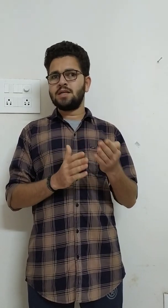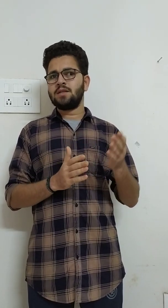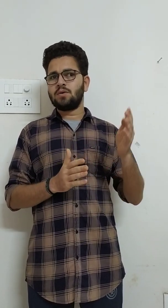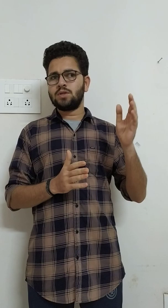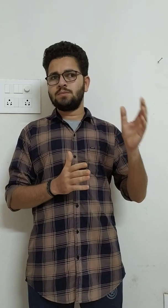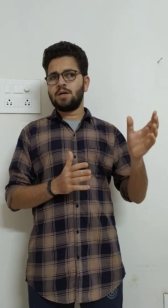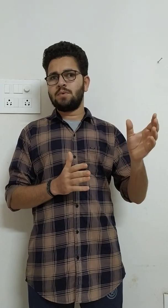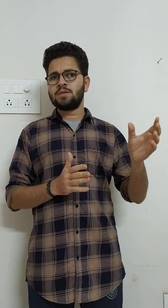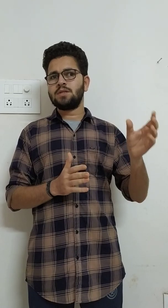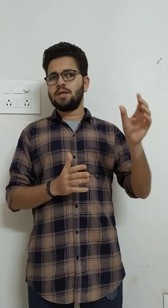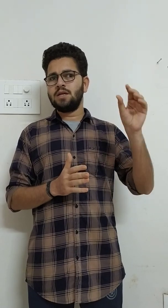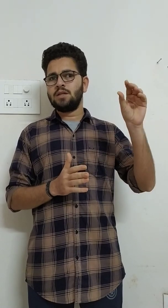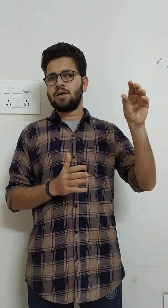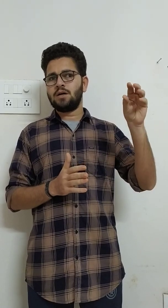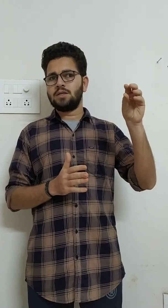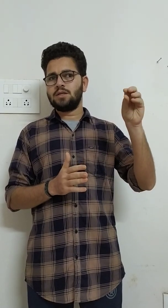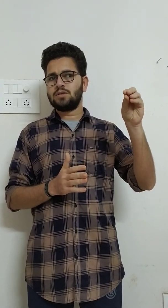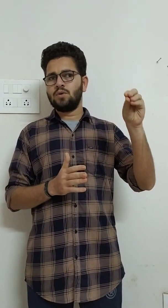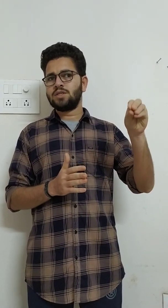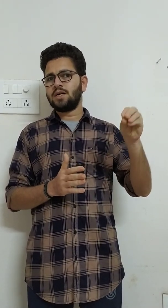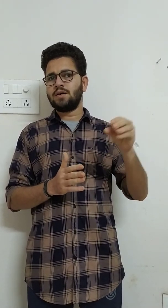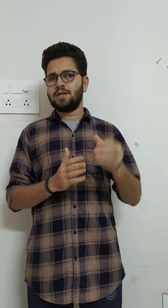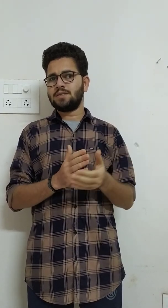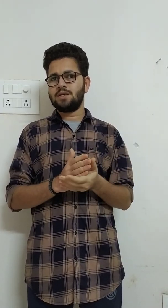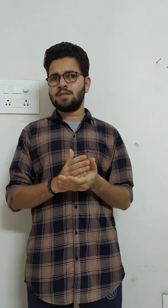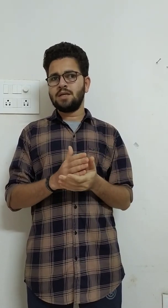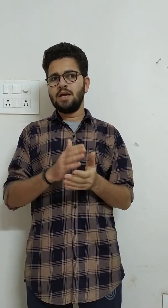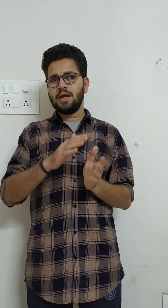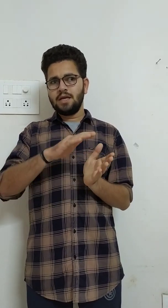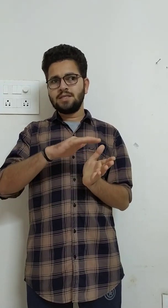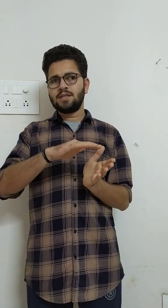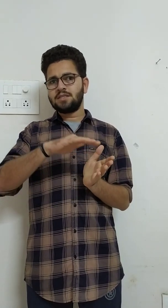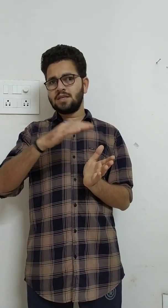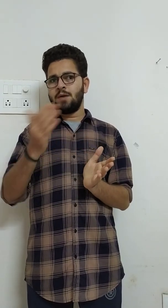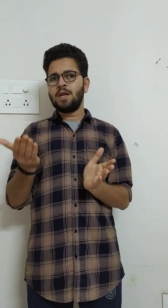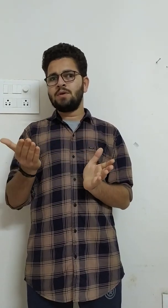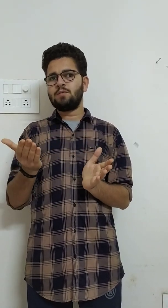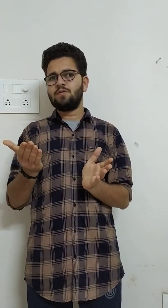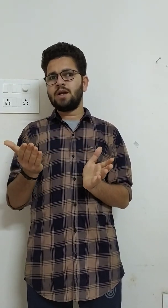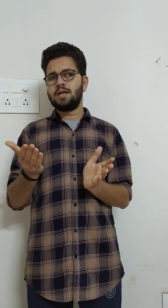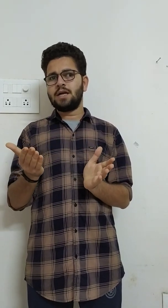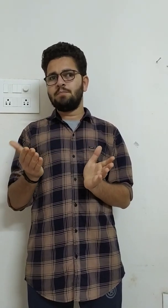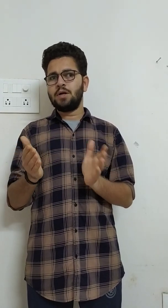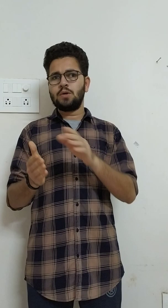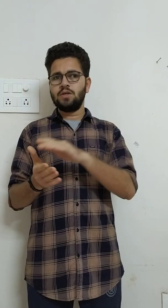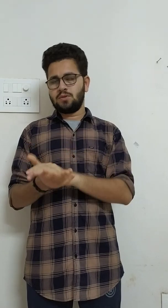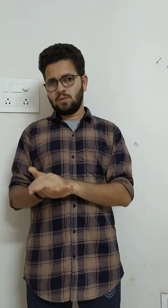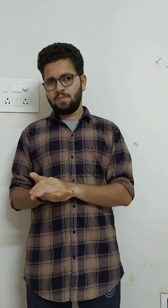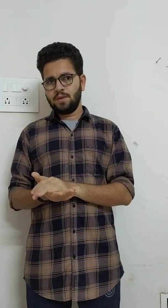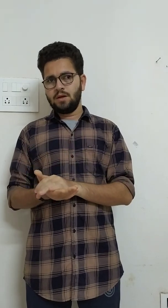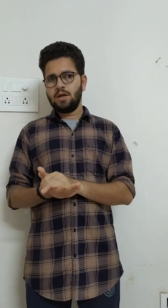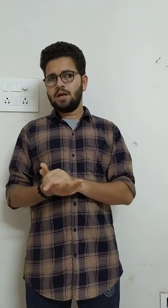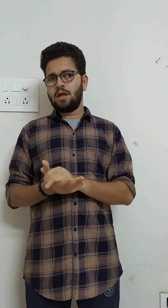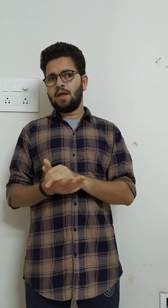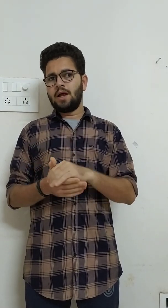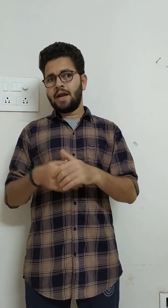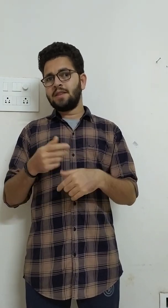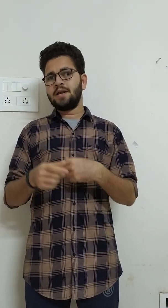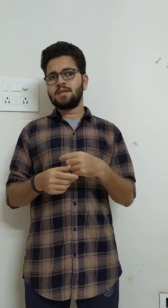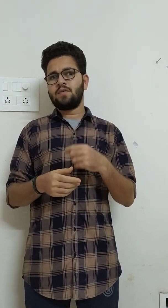in the question papers in the Solution Adda test series is at the same level of difficulty compared to ISRO. Another reason why